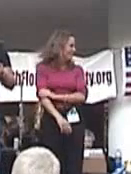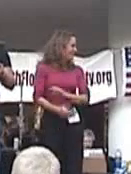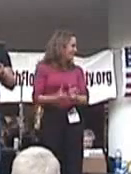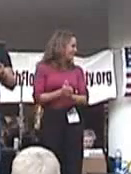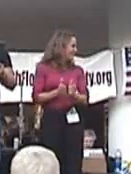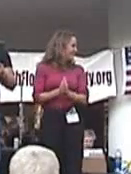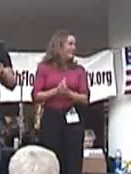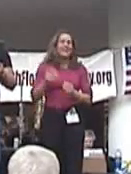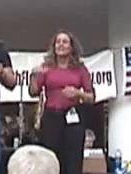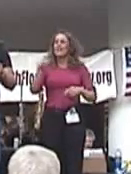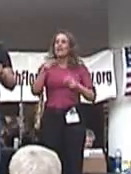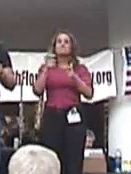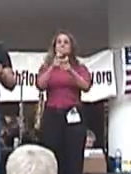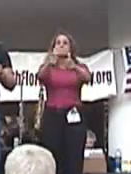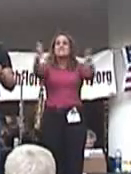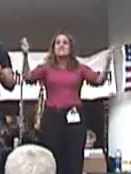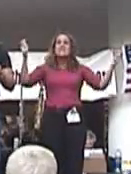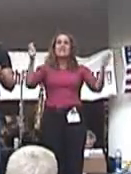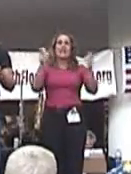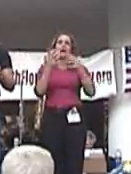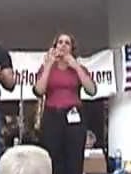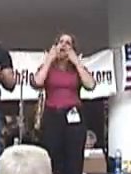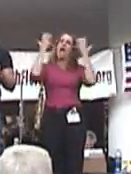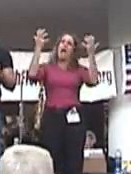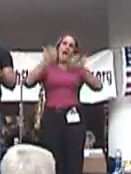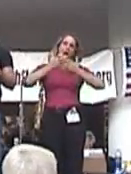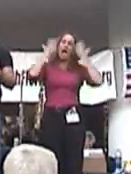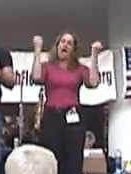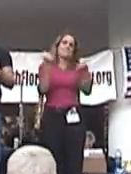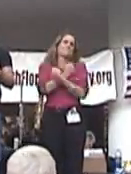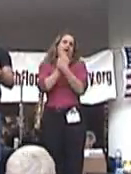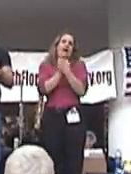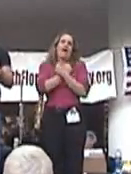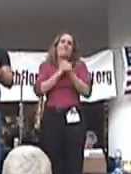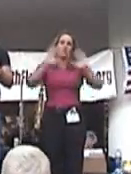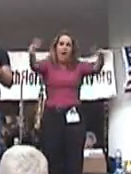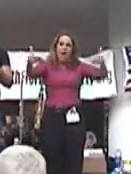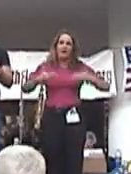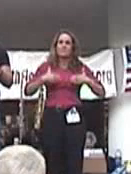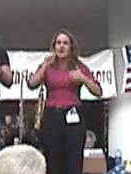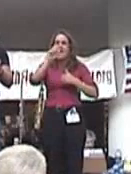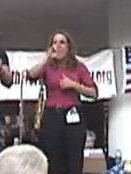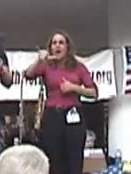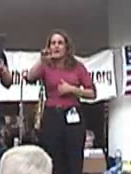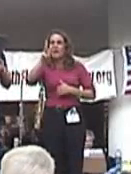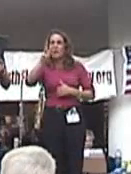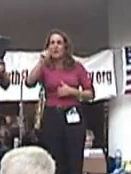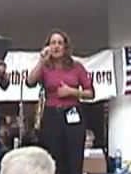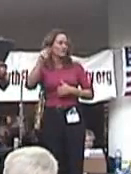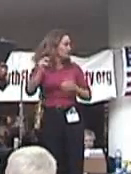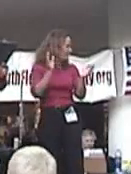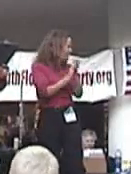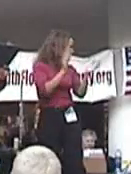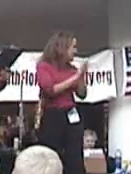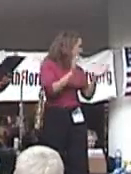Y'all give a humongous, I'm talking lots of love, South Florida welcome for Ari Waldron.